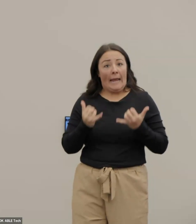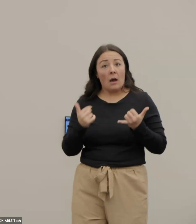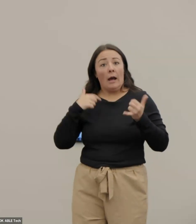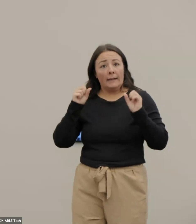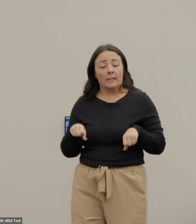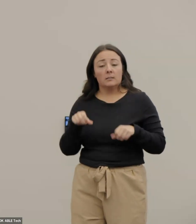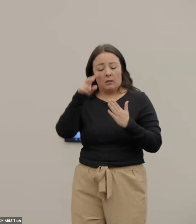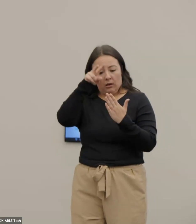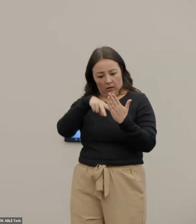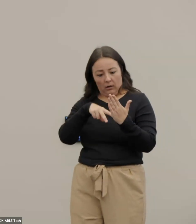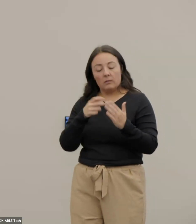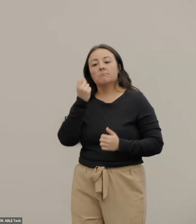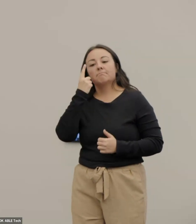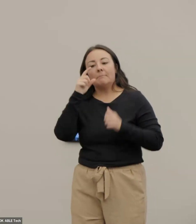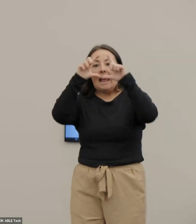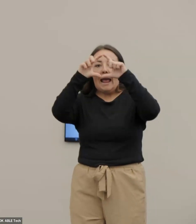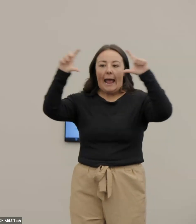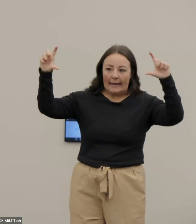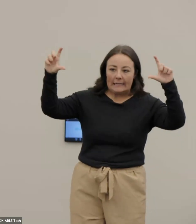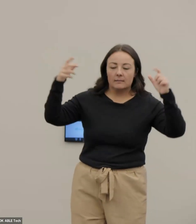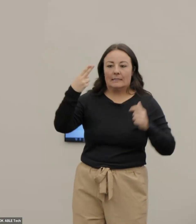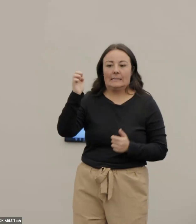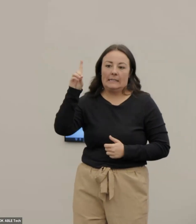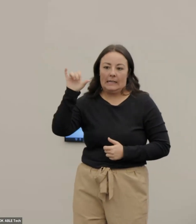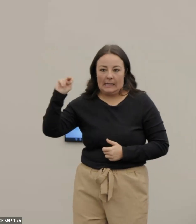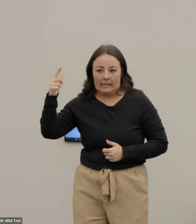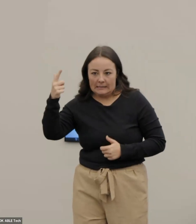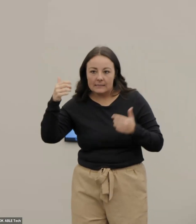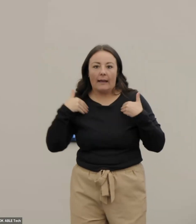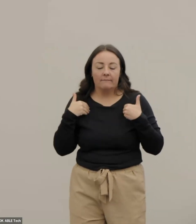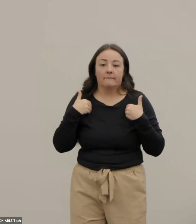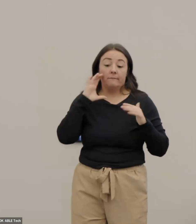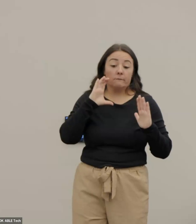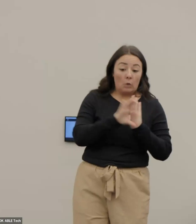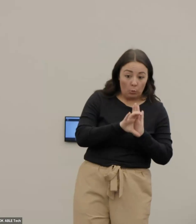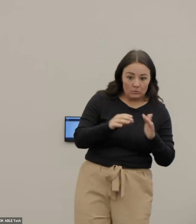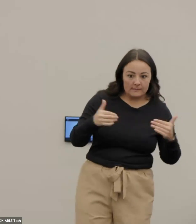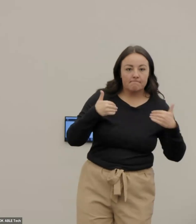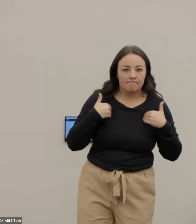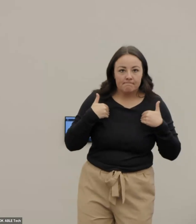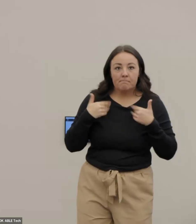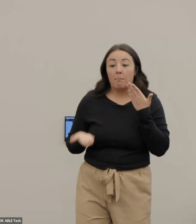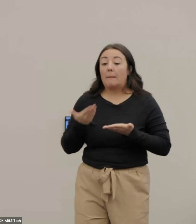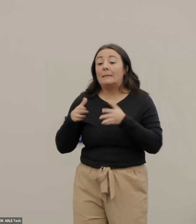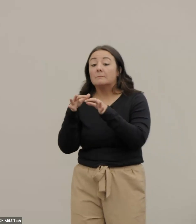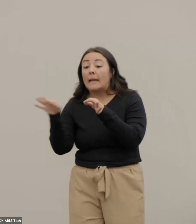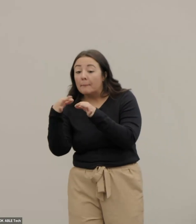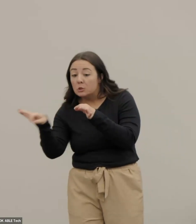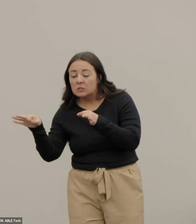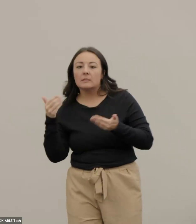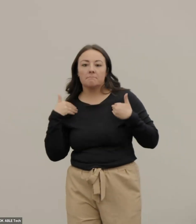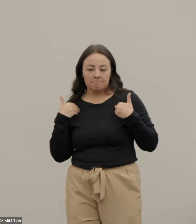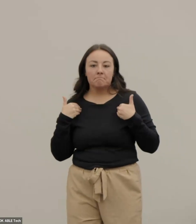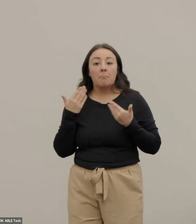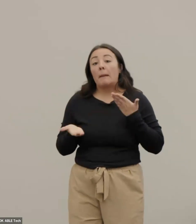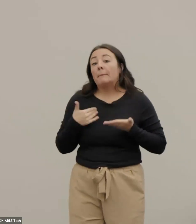information. I have headings, I have photos, I have captions, I might have lists. You